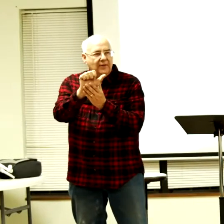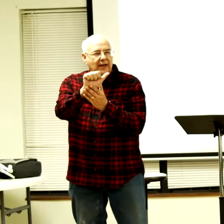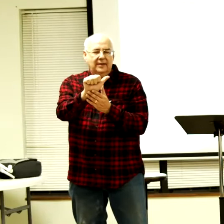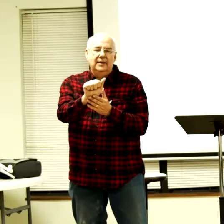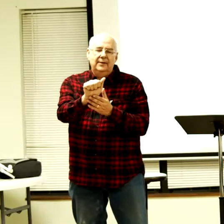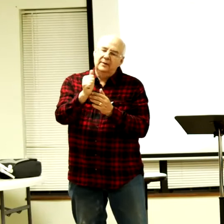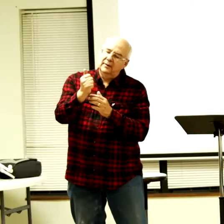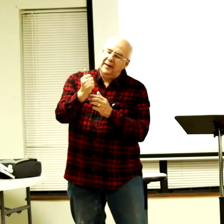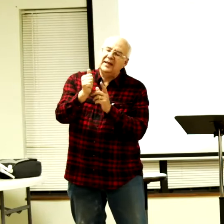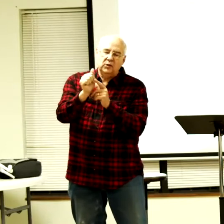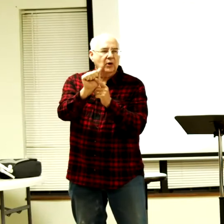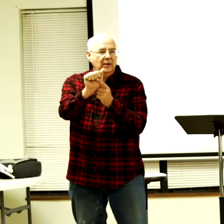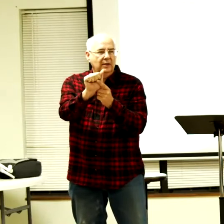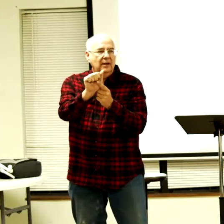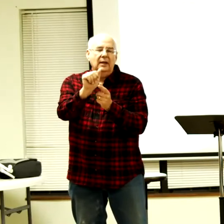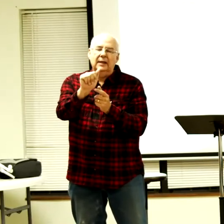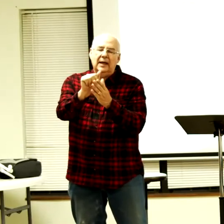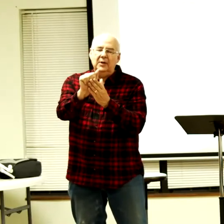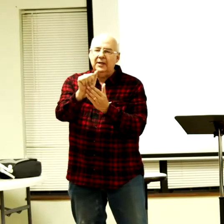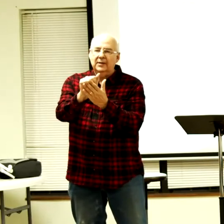got that does work. I would tend